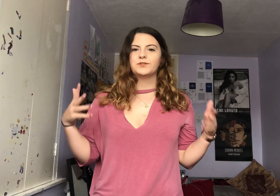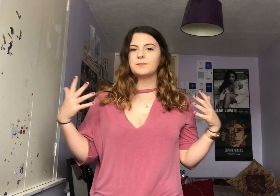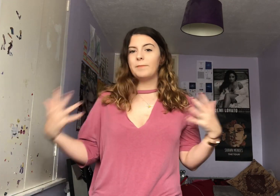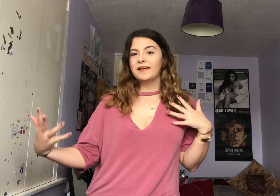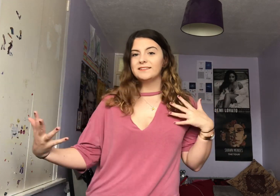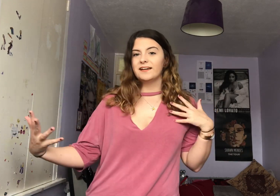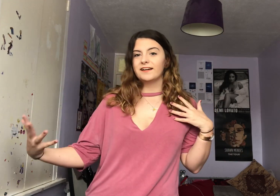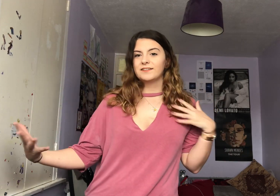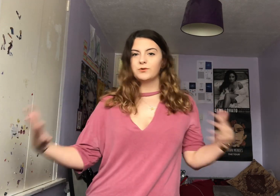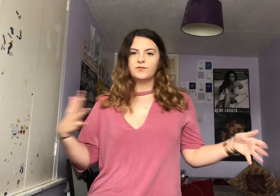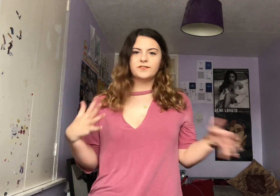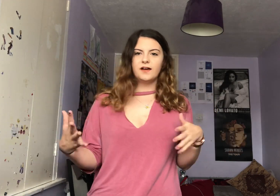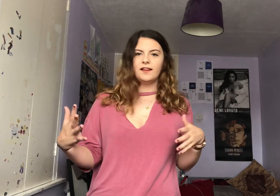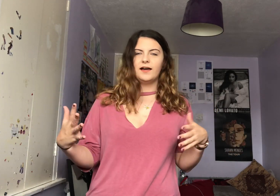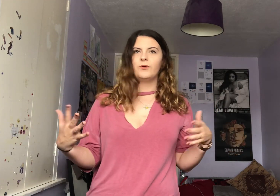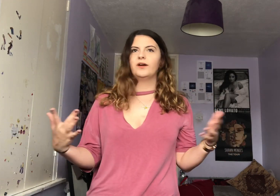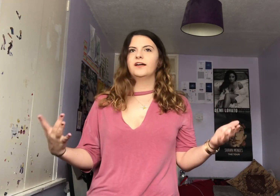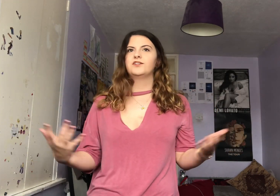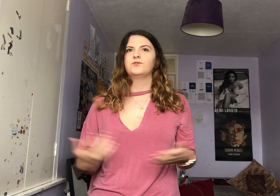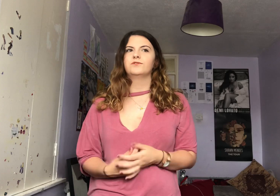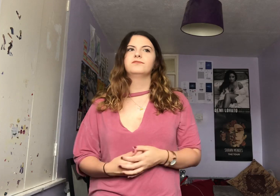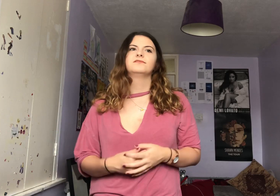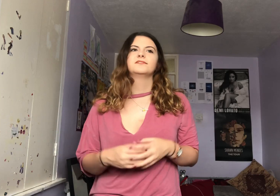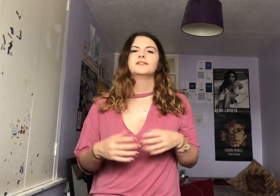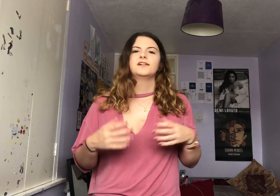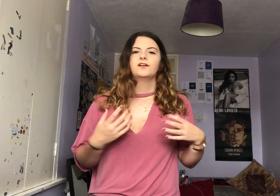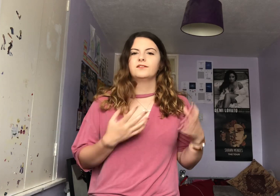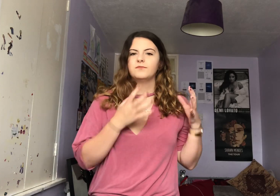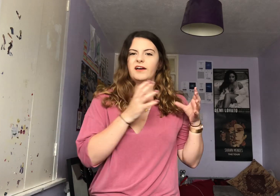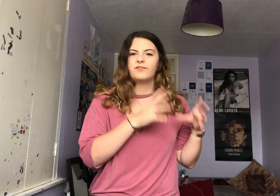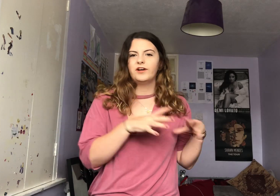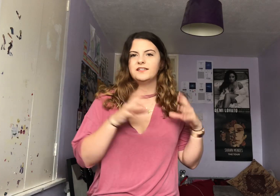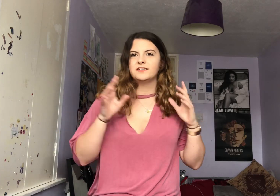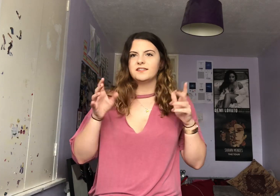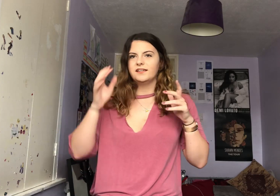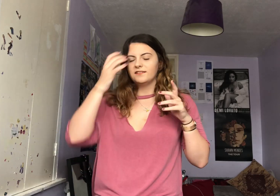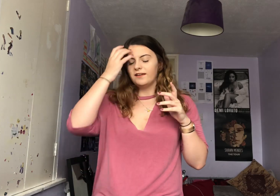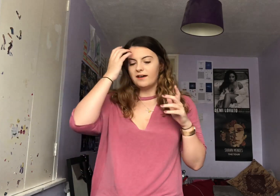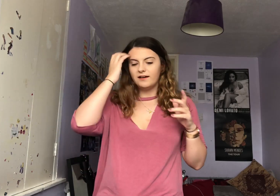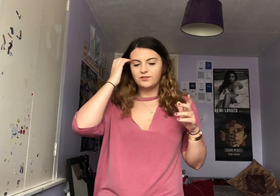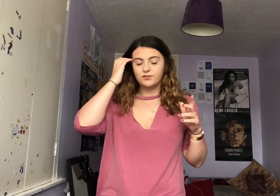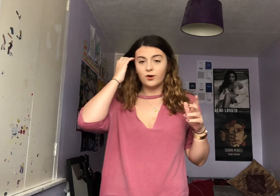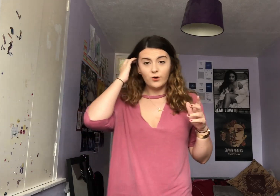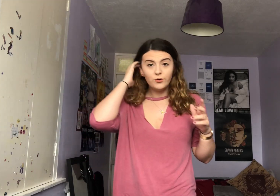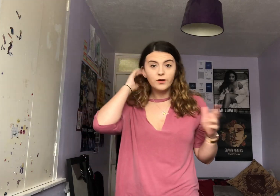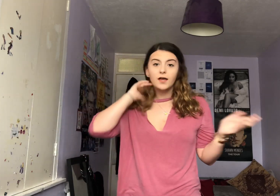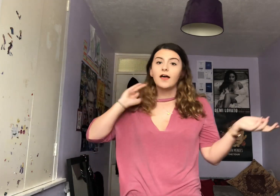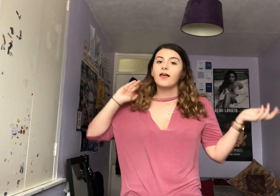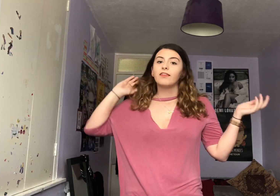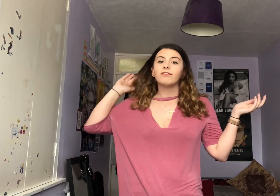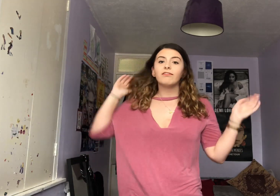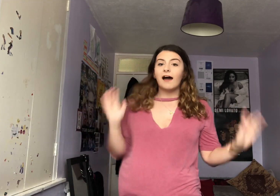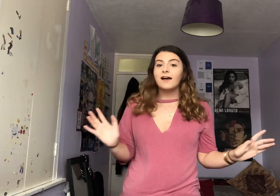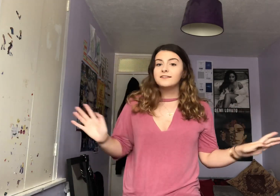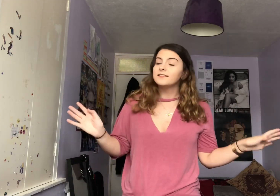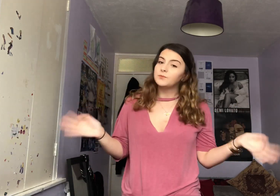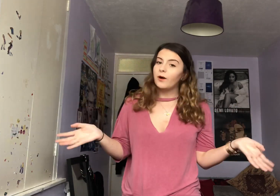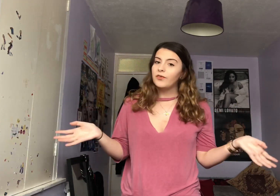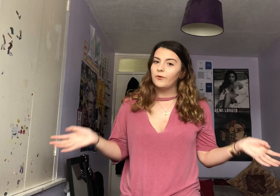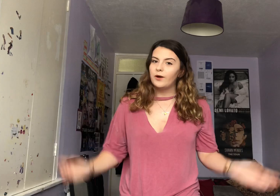some basic sort of sign language, sort of some like phrases and things like that. So that is what I thought I